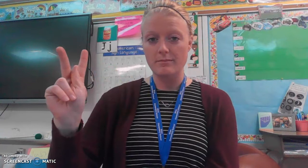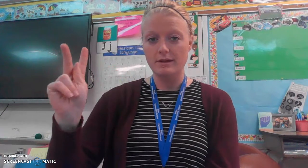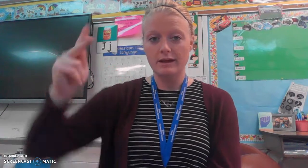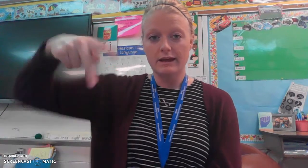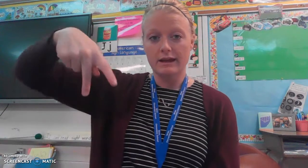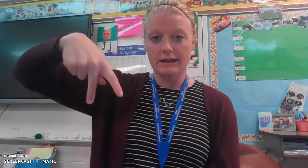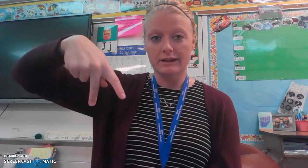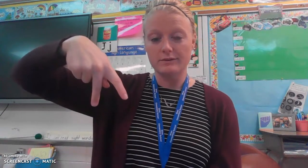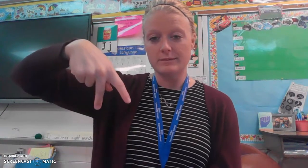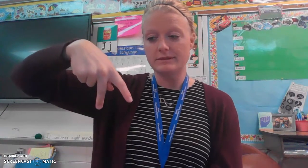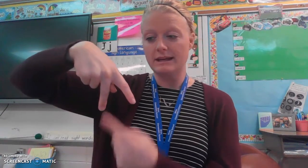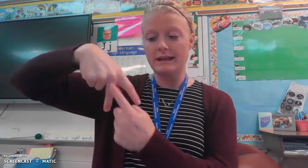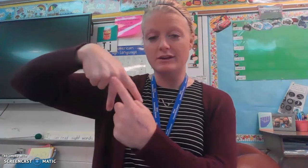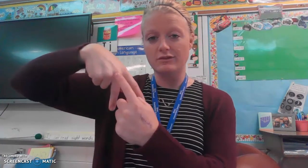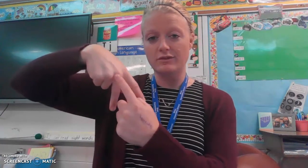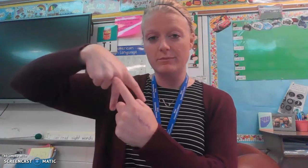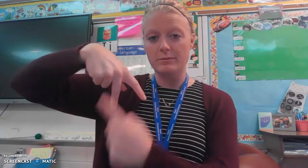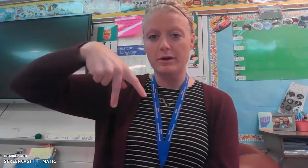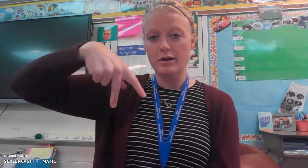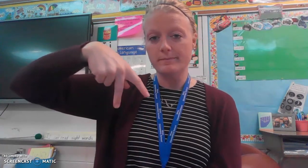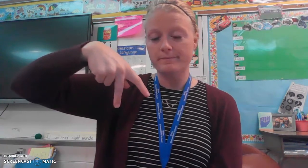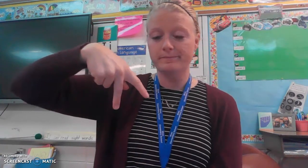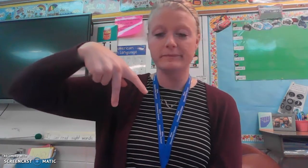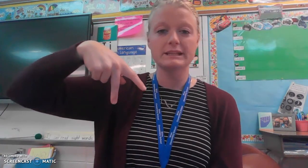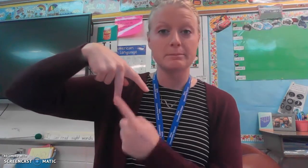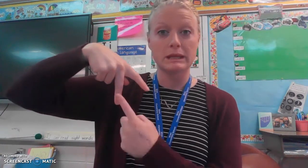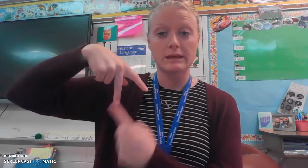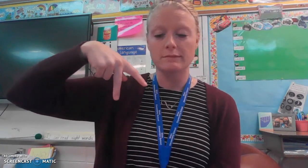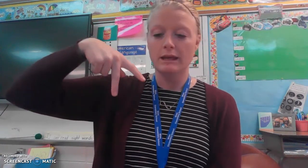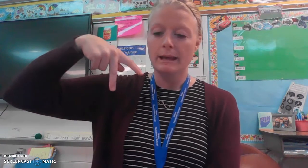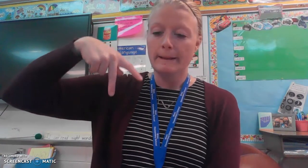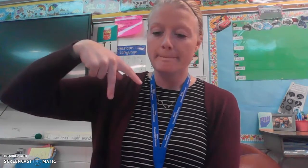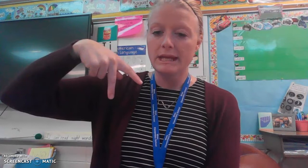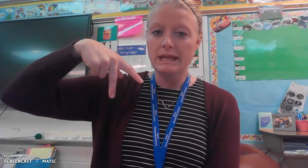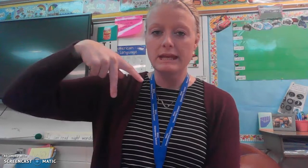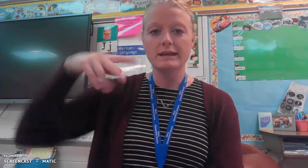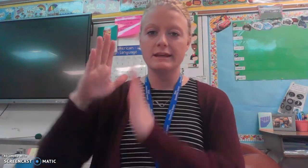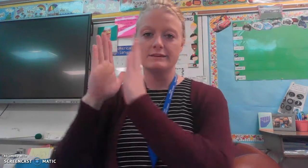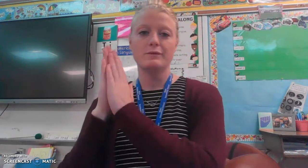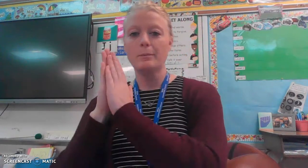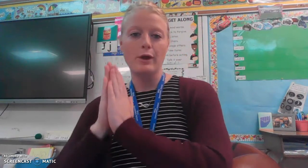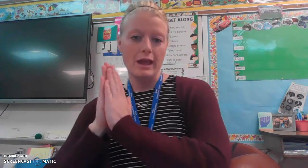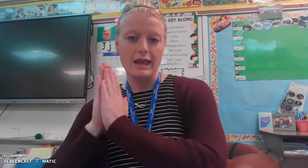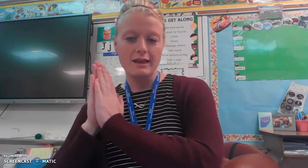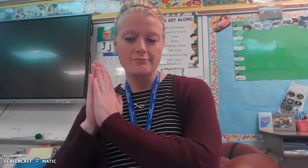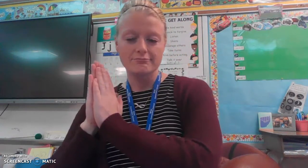thumb. And it goes upside down and you flip the palm. That's a P. P is for pray.